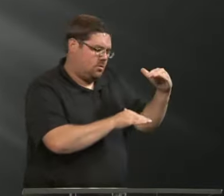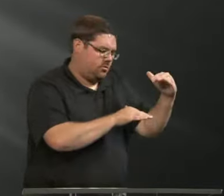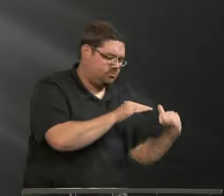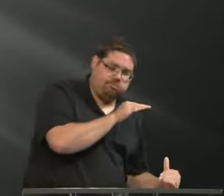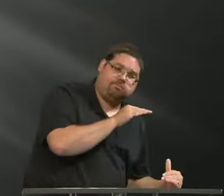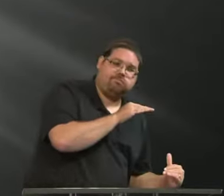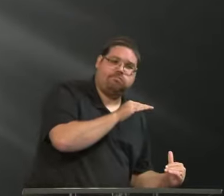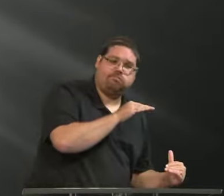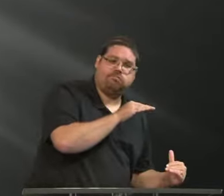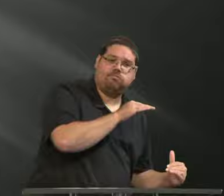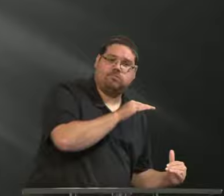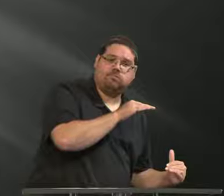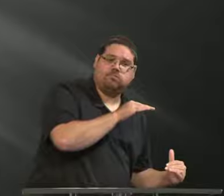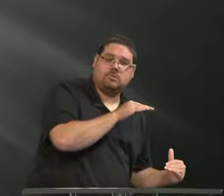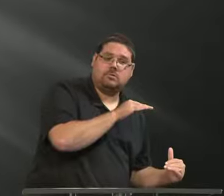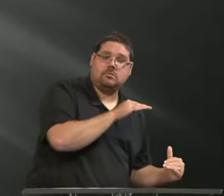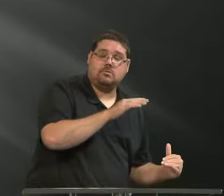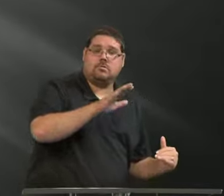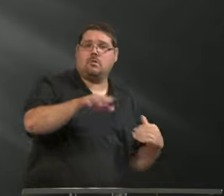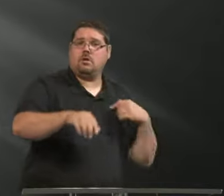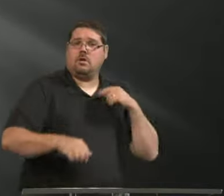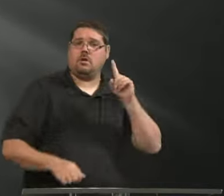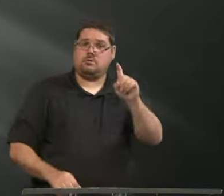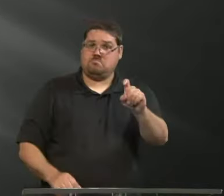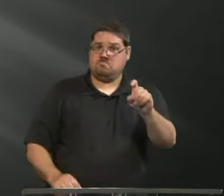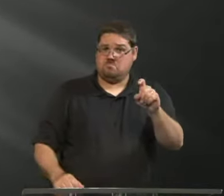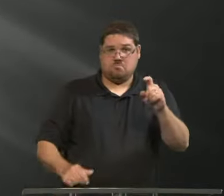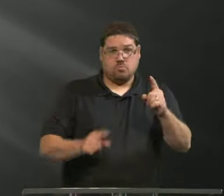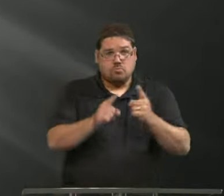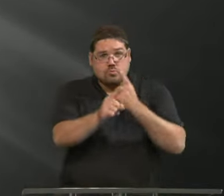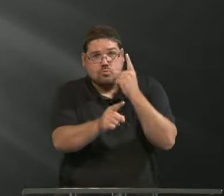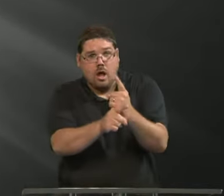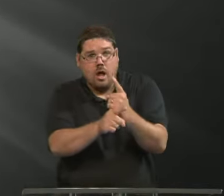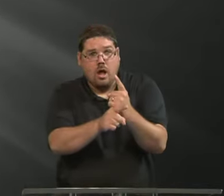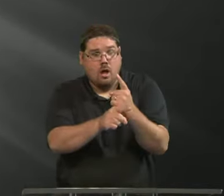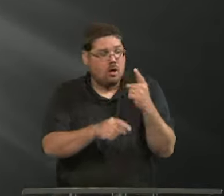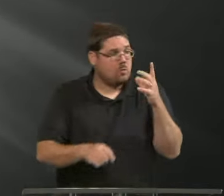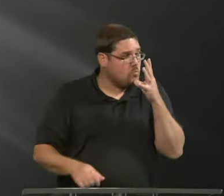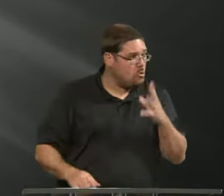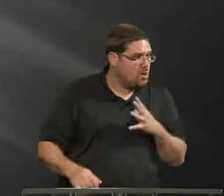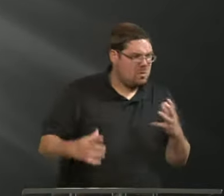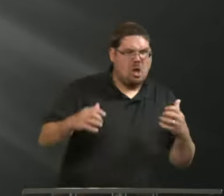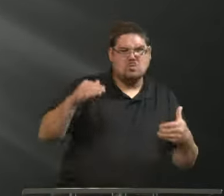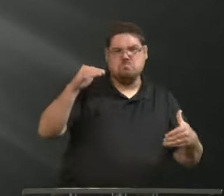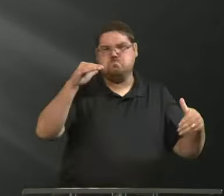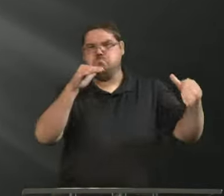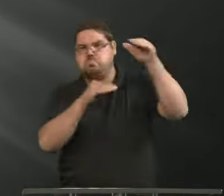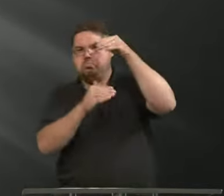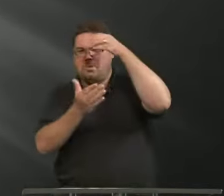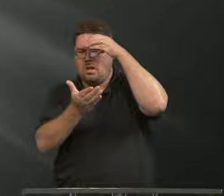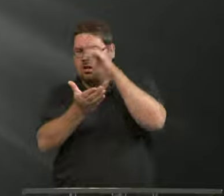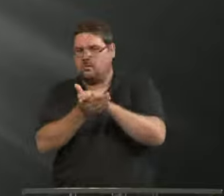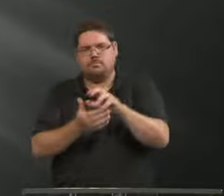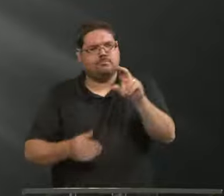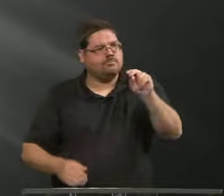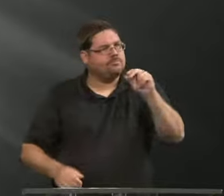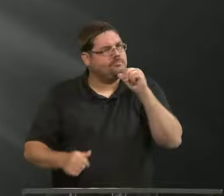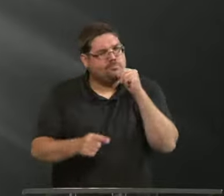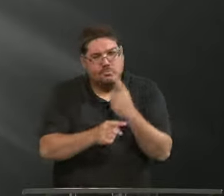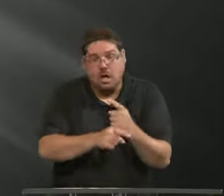instead of thinking that the woman now has a lower position, the husband has dominion and power over her like that, and how the wife